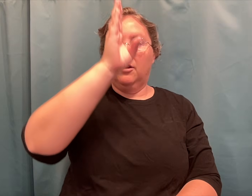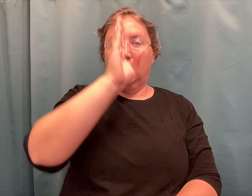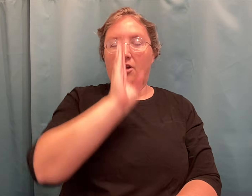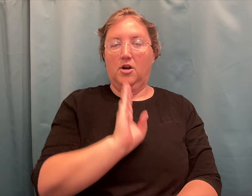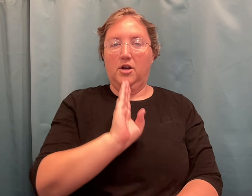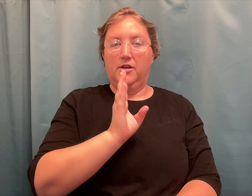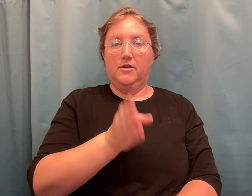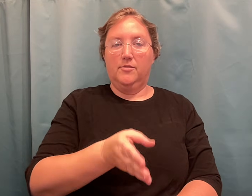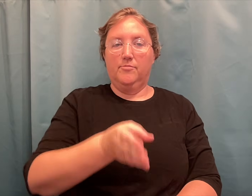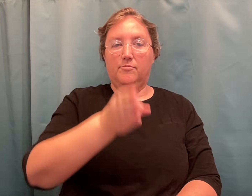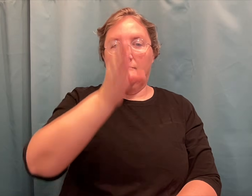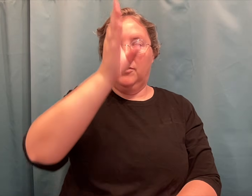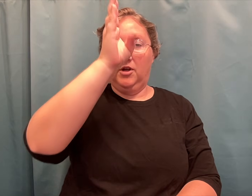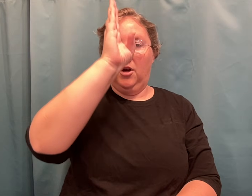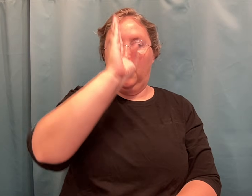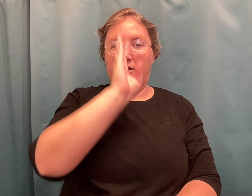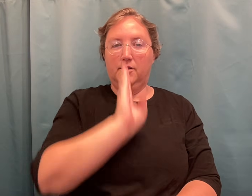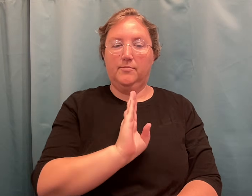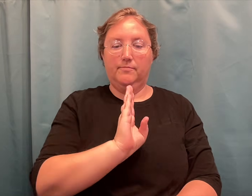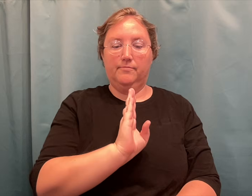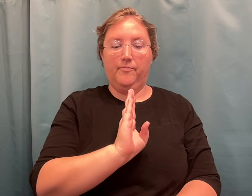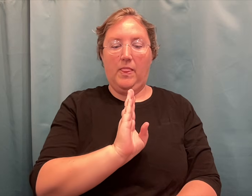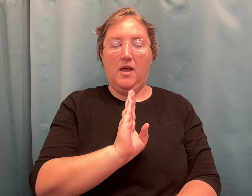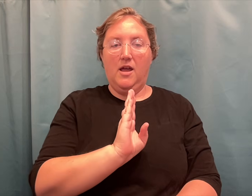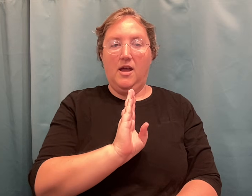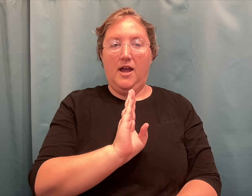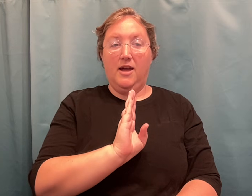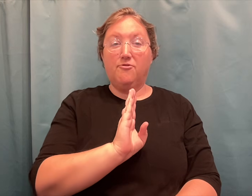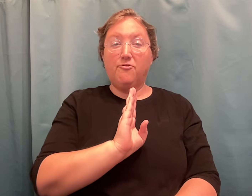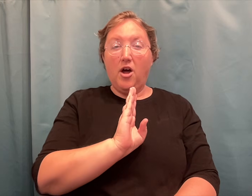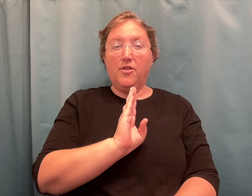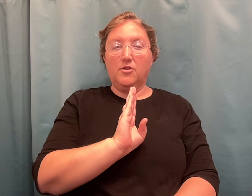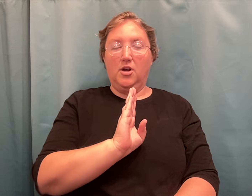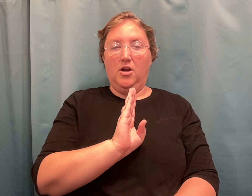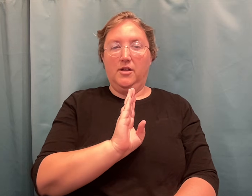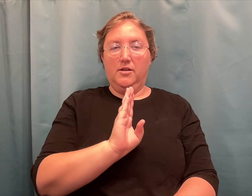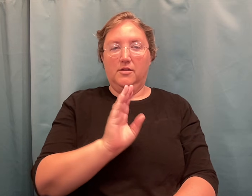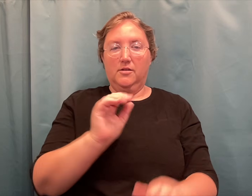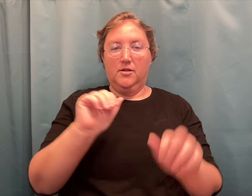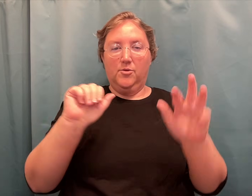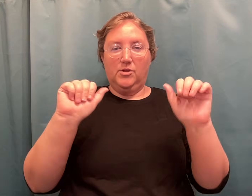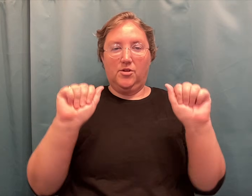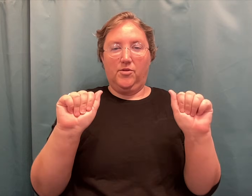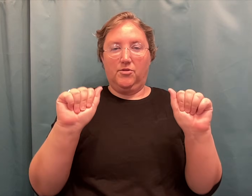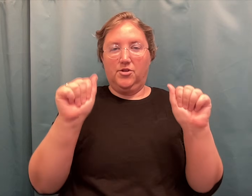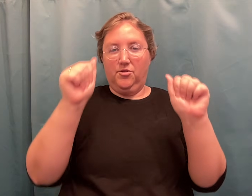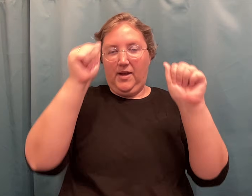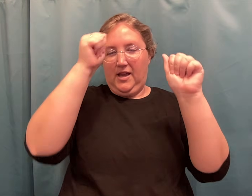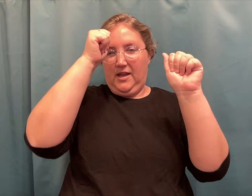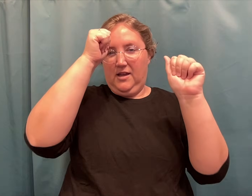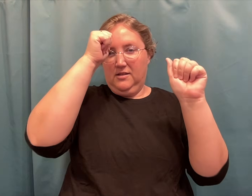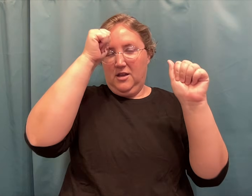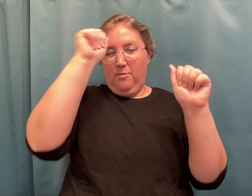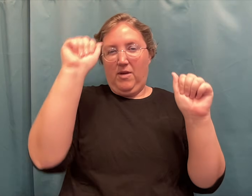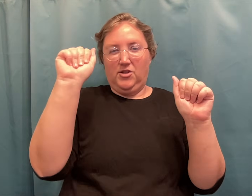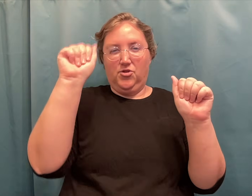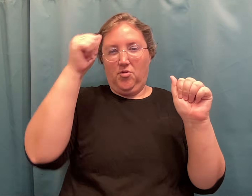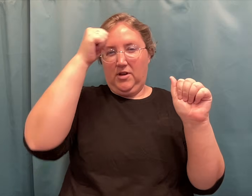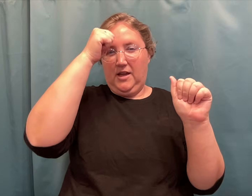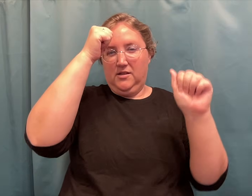God. God. And Father God. Start with our 2A hands. My strong hand is on